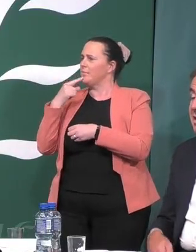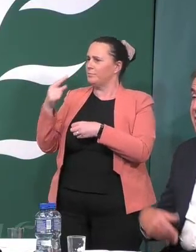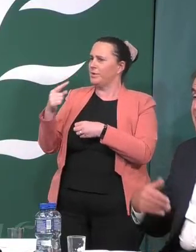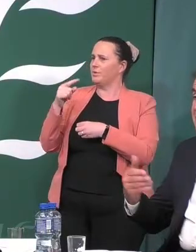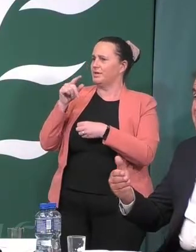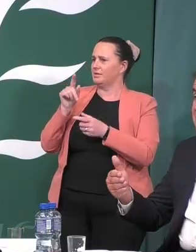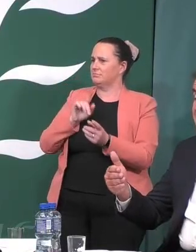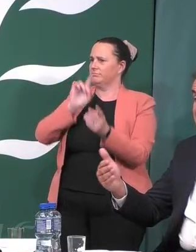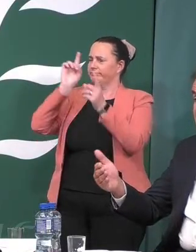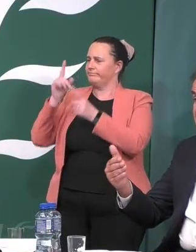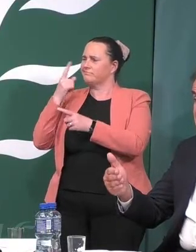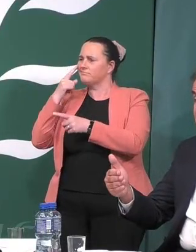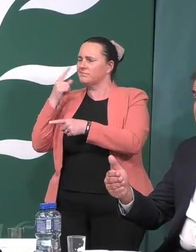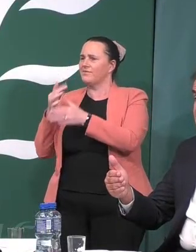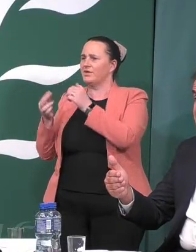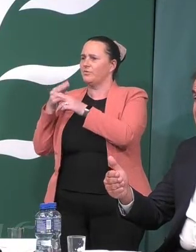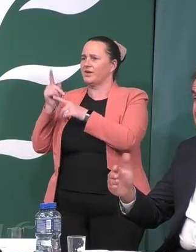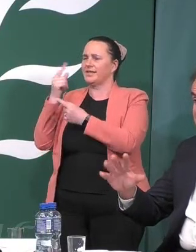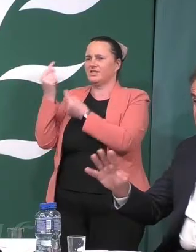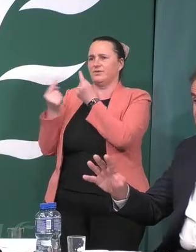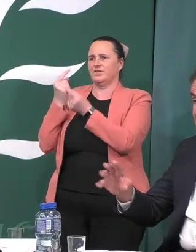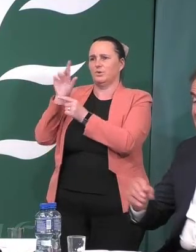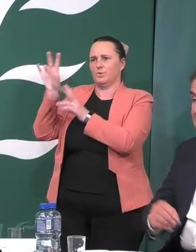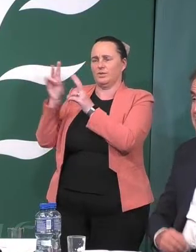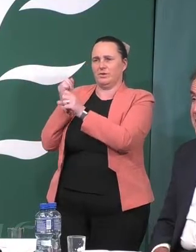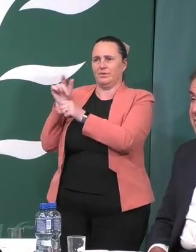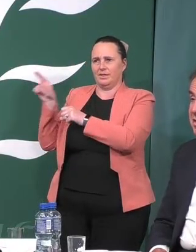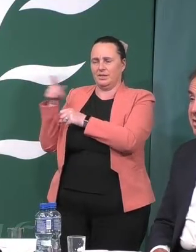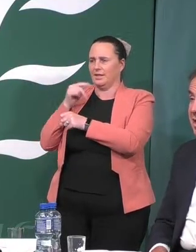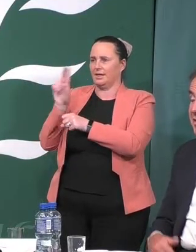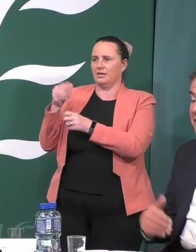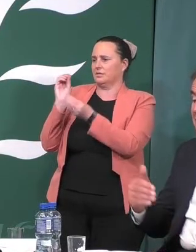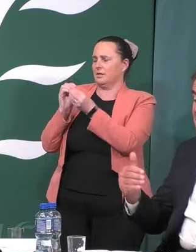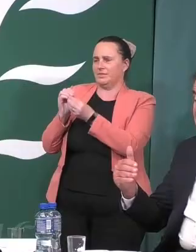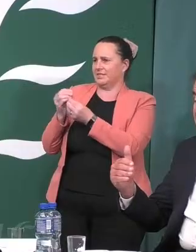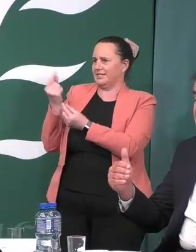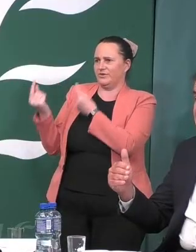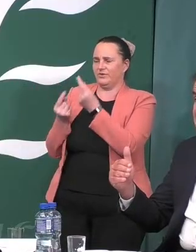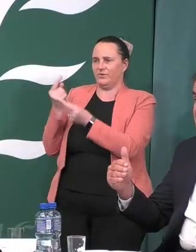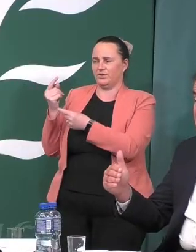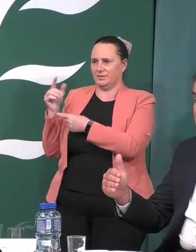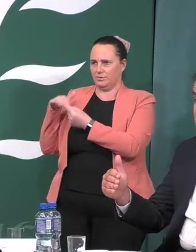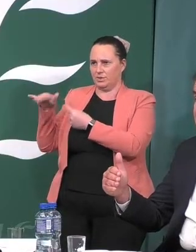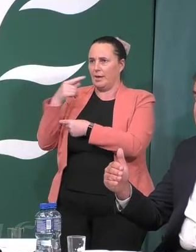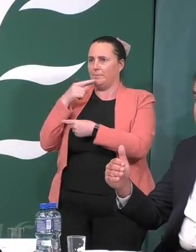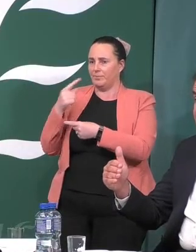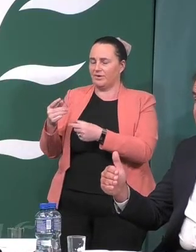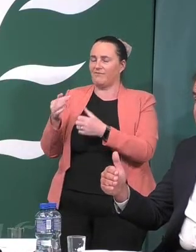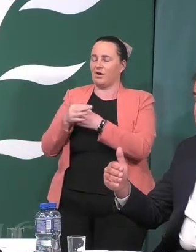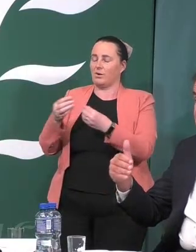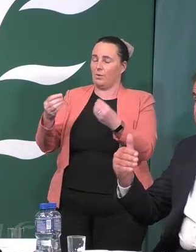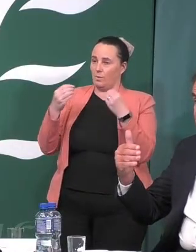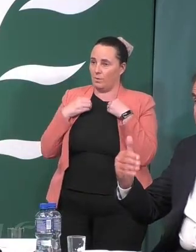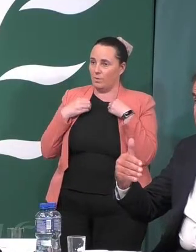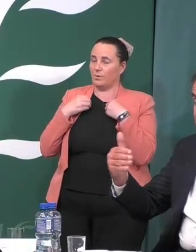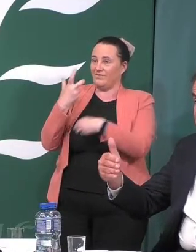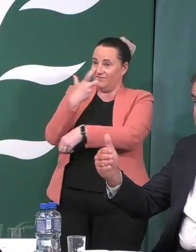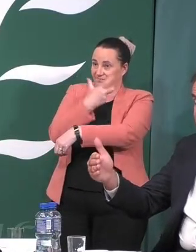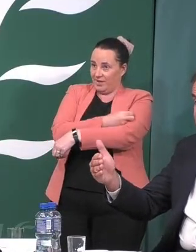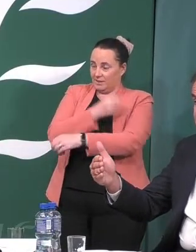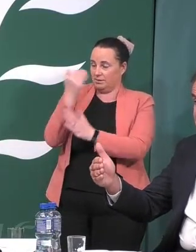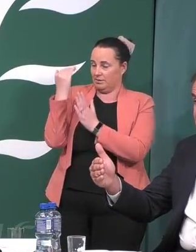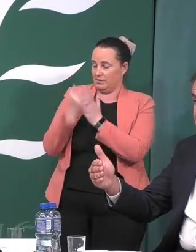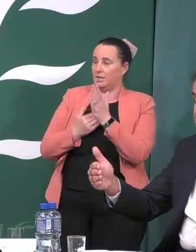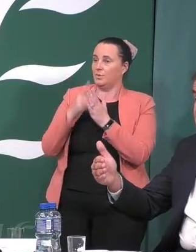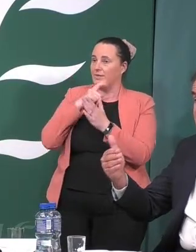up separately in relation to any individual queries around that. I can't comment on individual cases. But in terms of our own vaccines, we're running